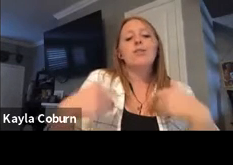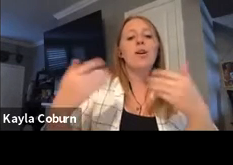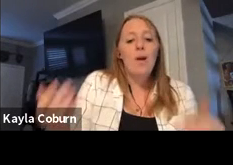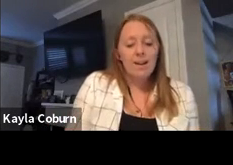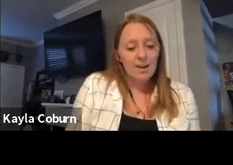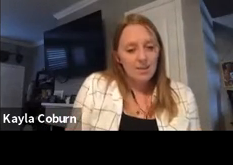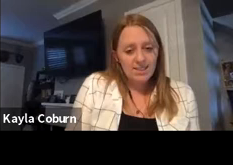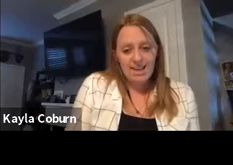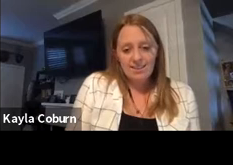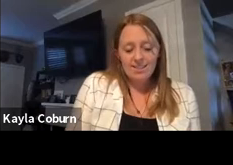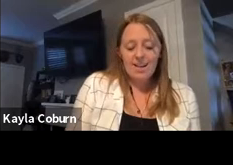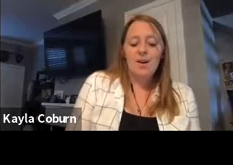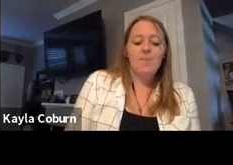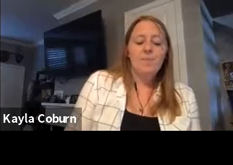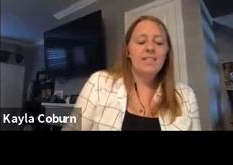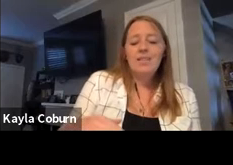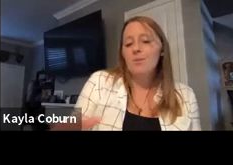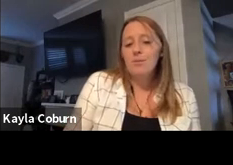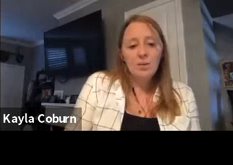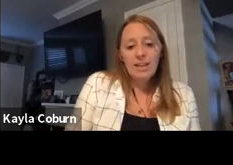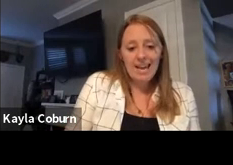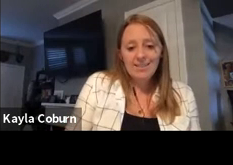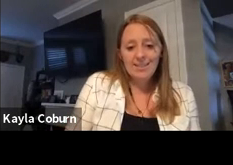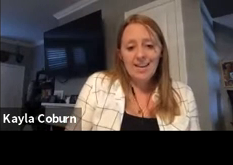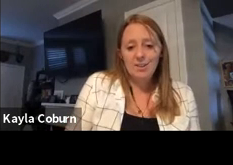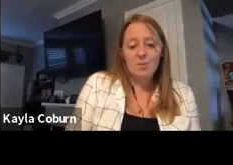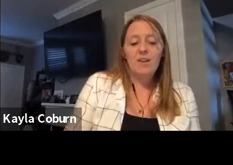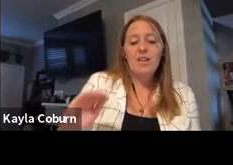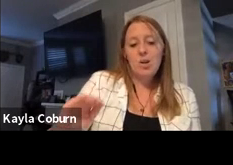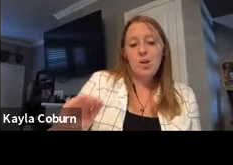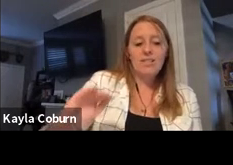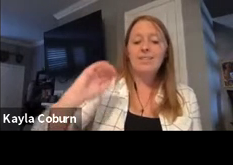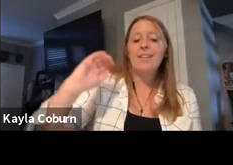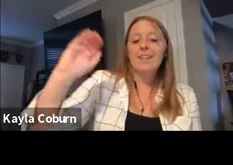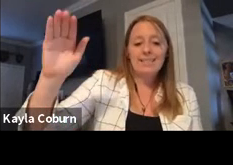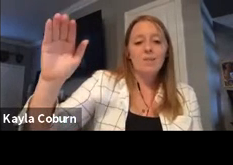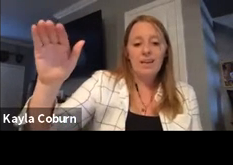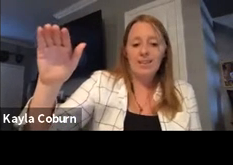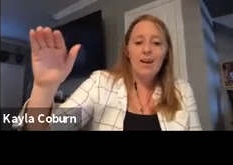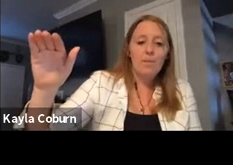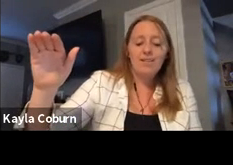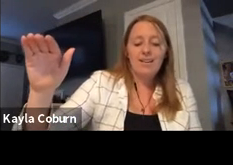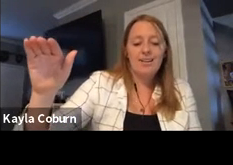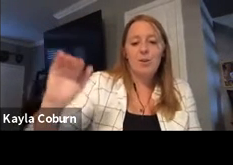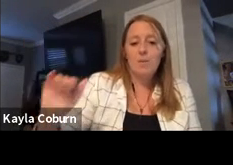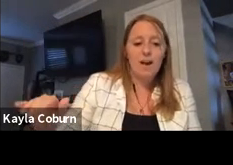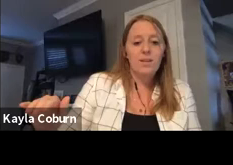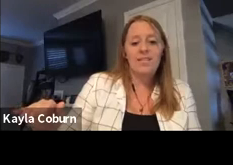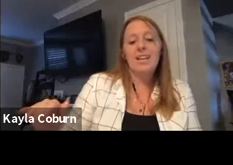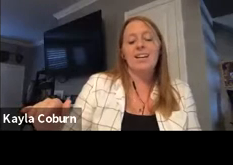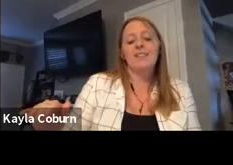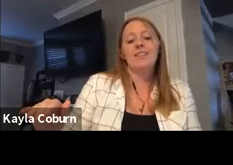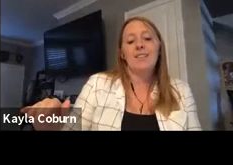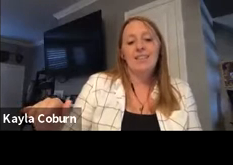like start walking up the stairs because he really hates stairs. But if he knows he's going to get something at the top of the stairs or at the bottom